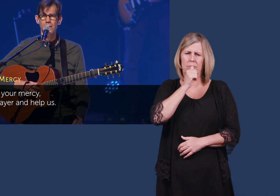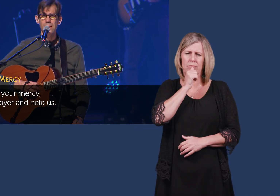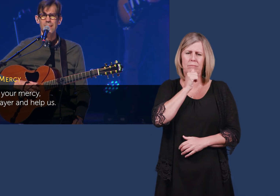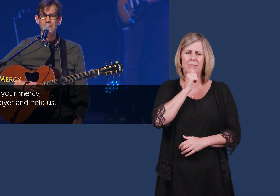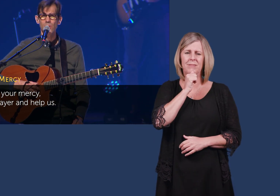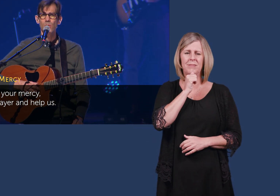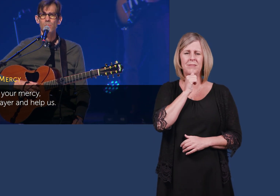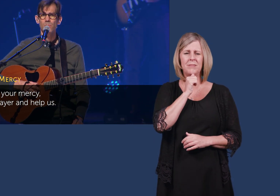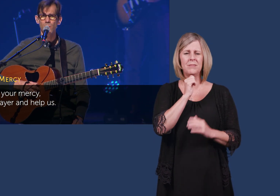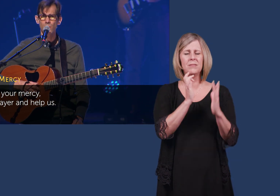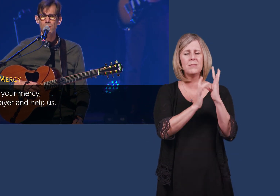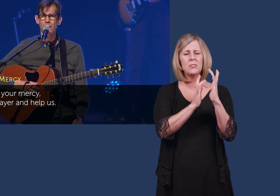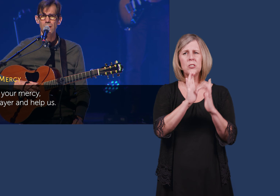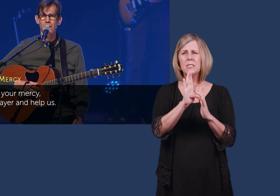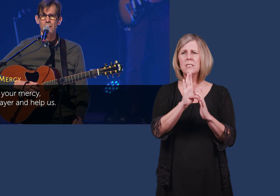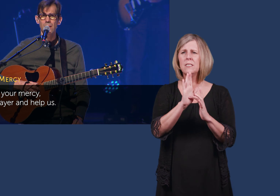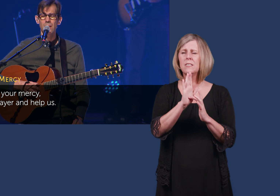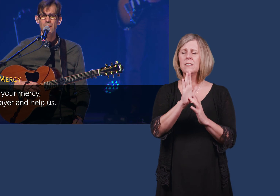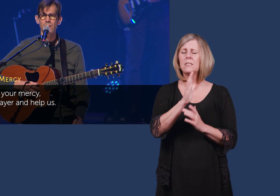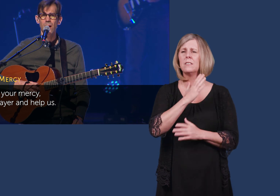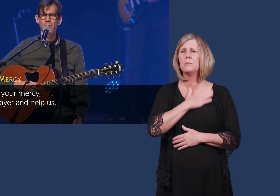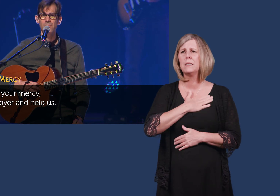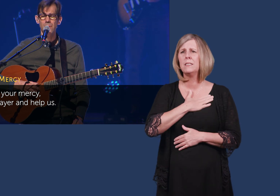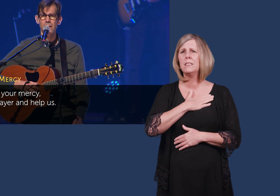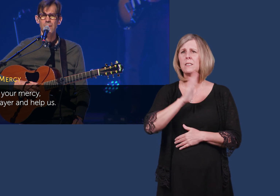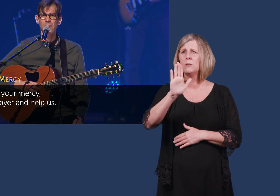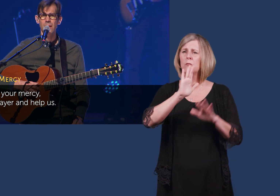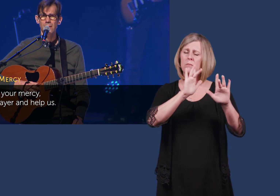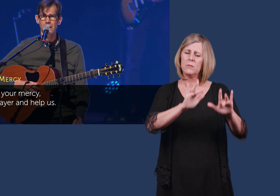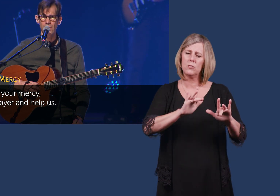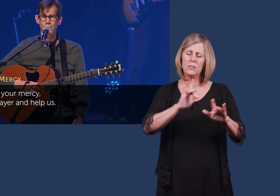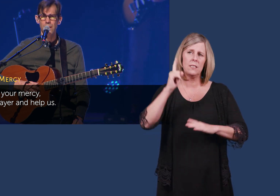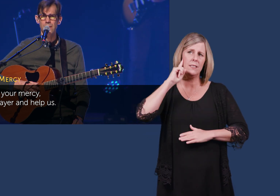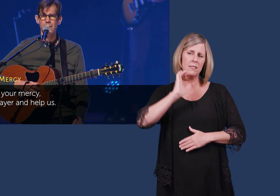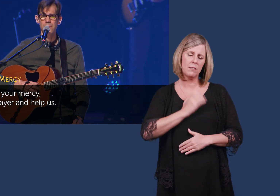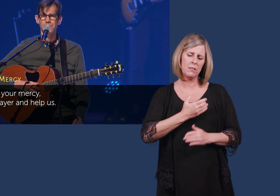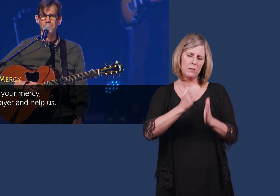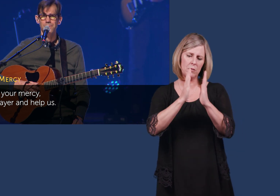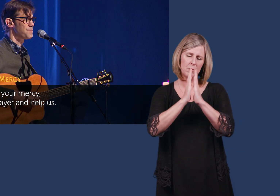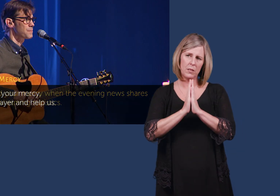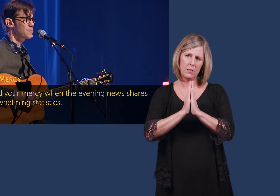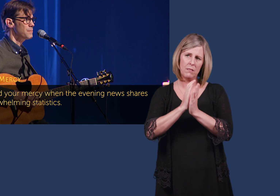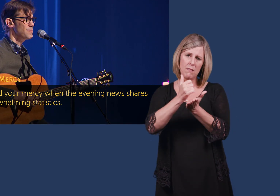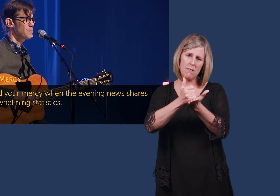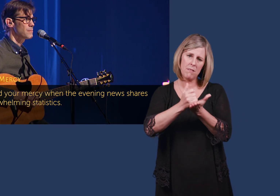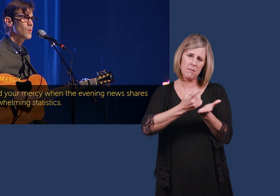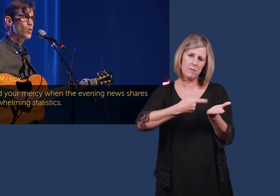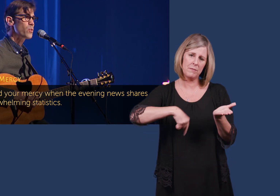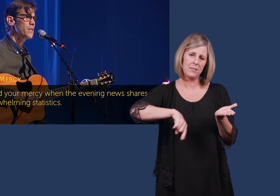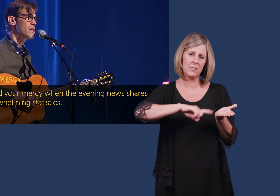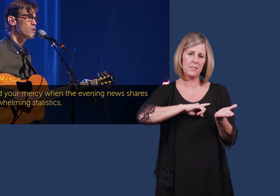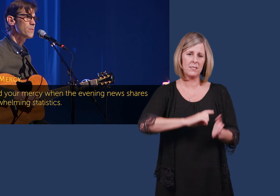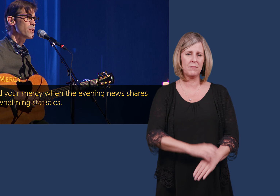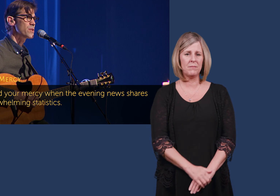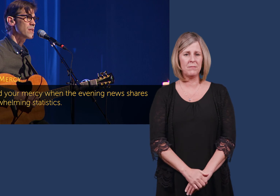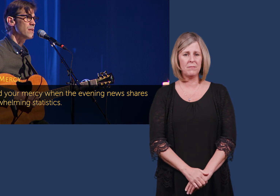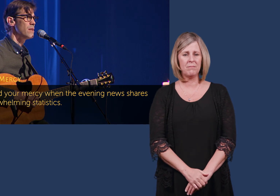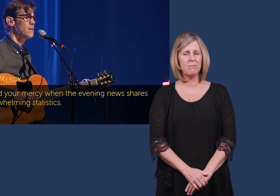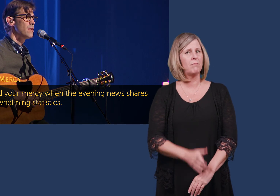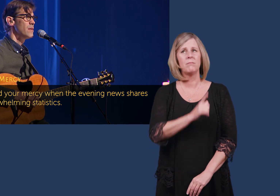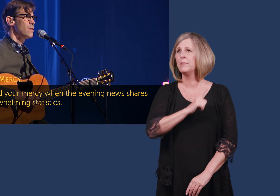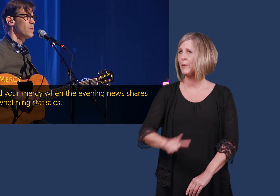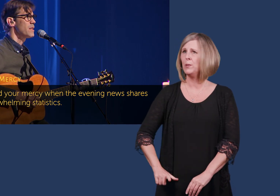Jesus, in your mercy, hear our prayer and help us. Lord, we need your